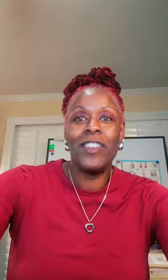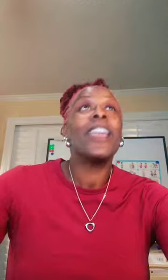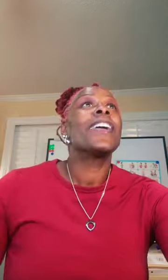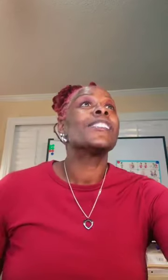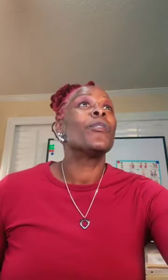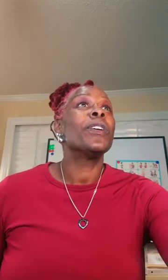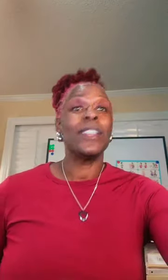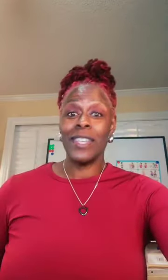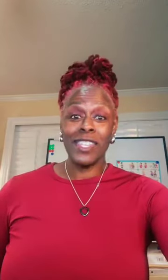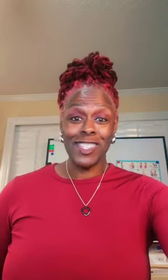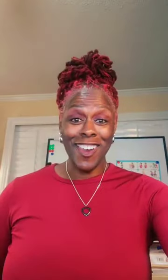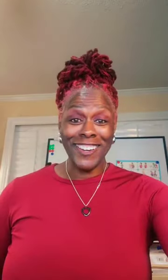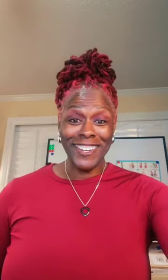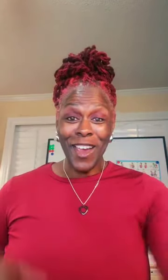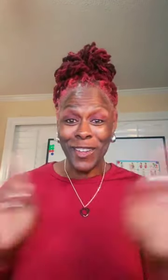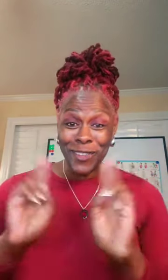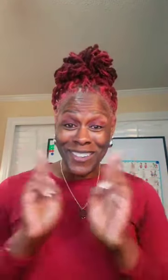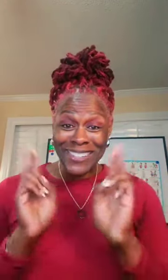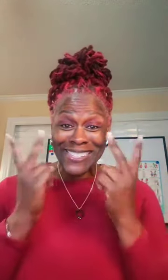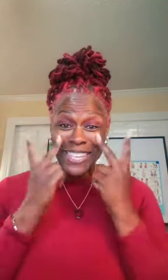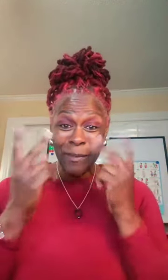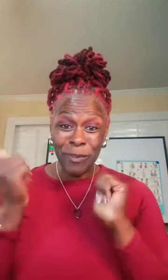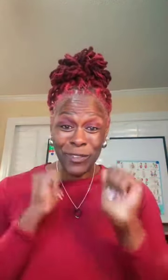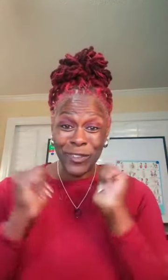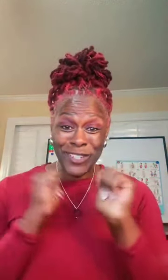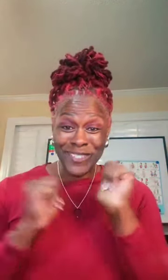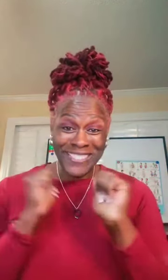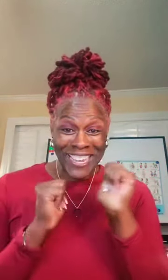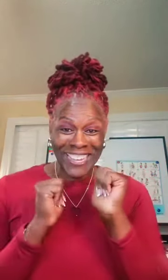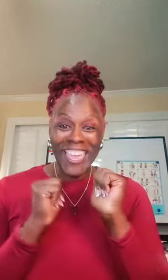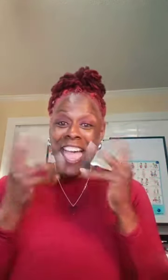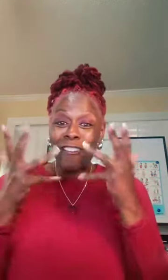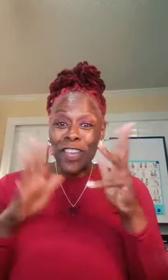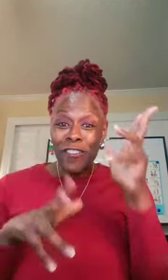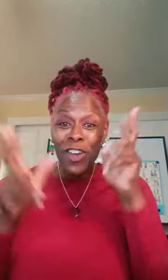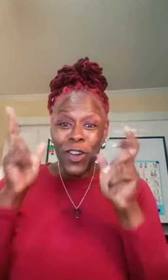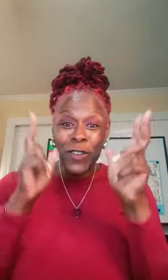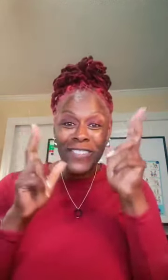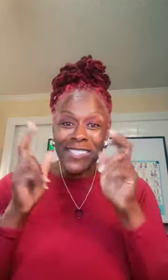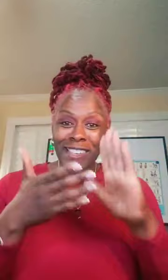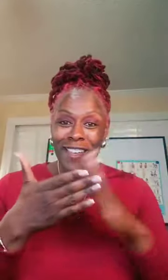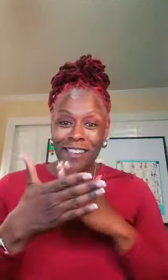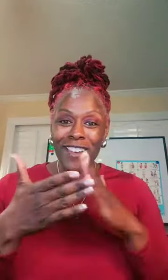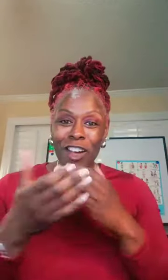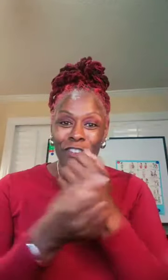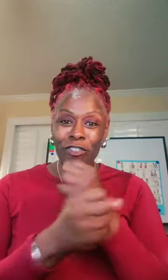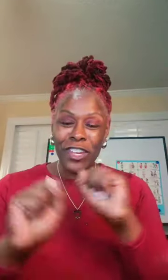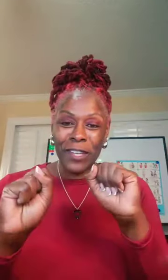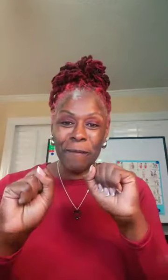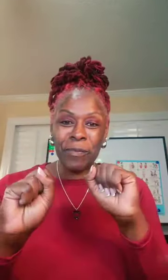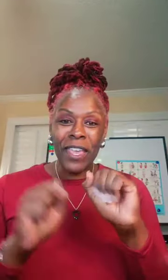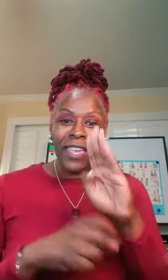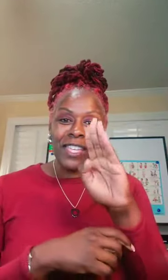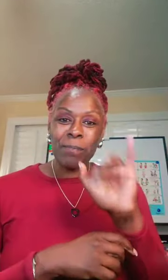Okay, so we're going to get started. Are you ready to see it perform? Have you ever heard this song called Freedom? It's